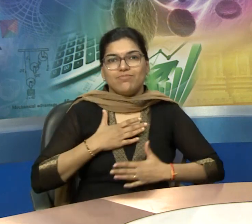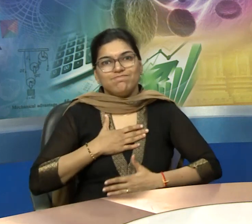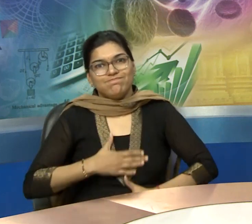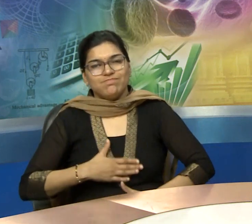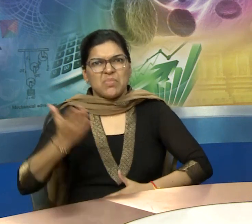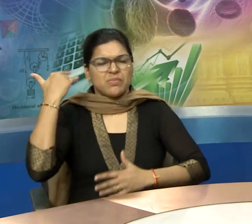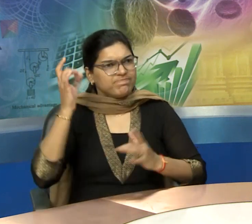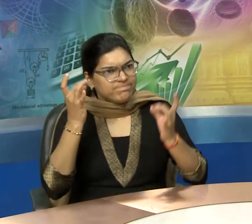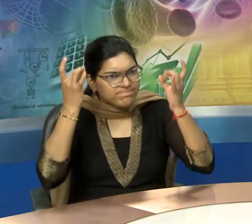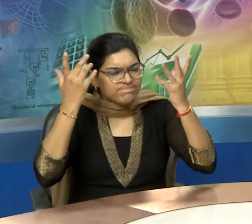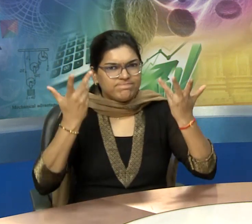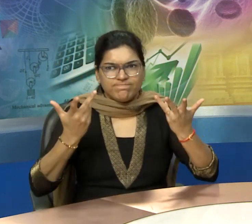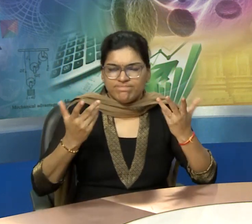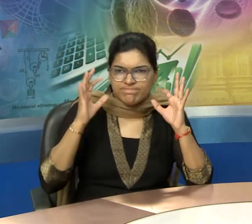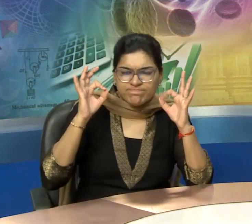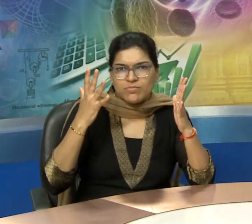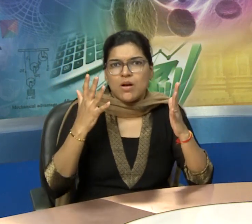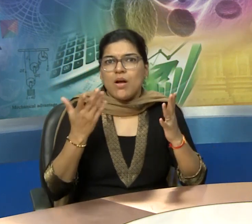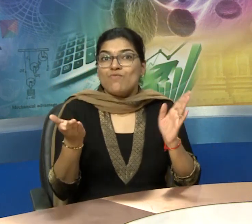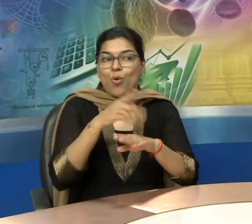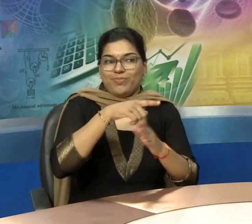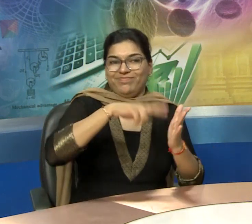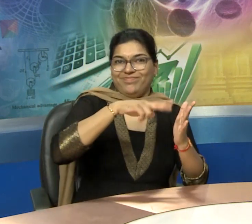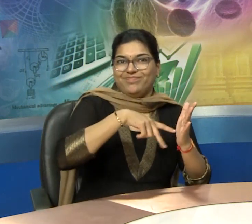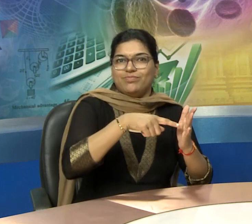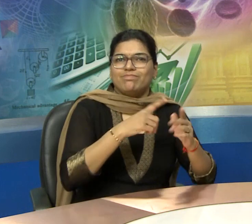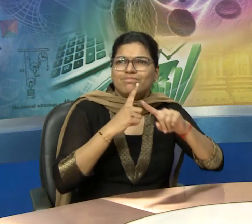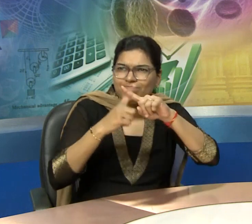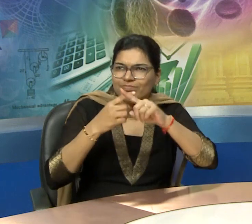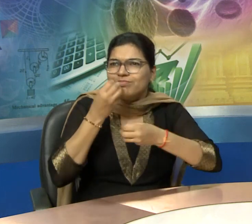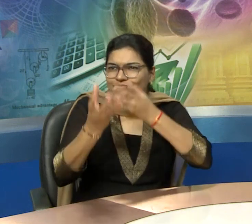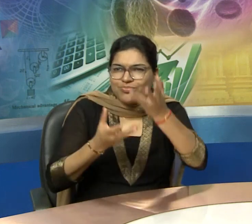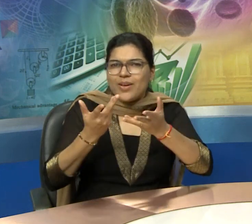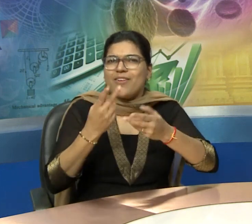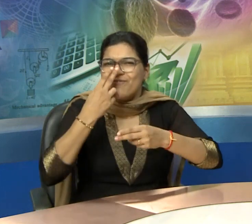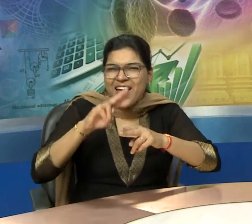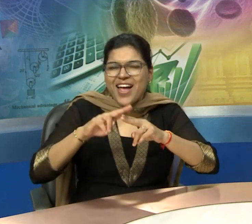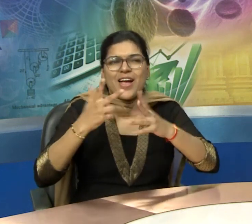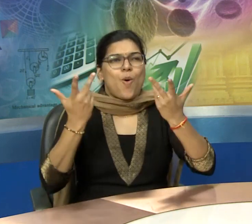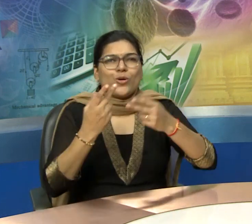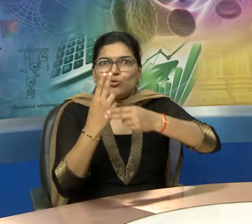positive use of leisure time by providing material for change and